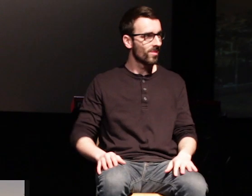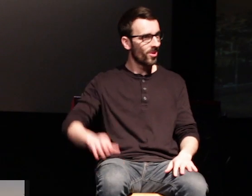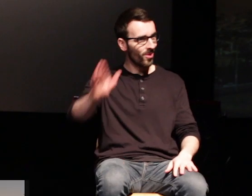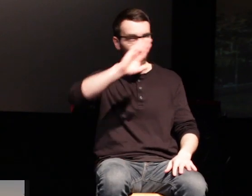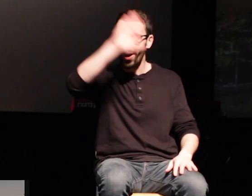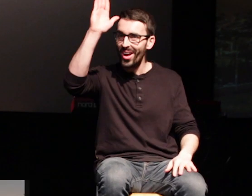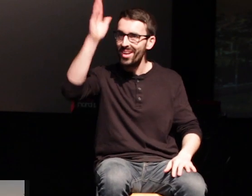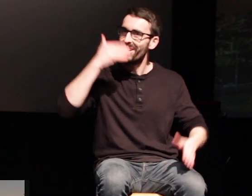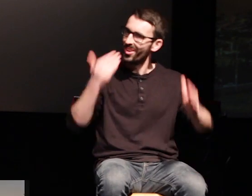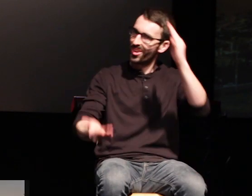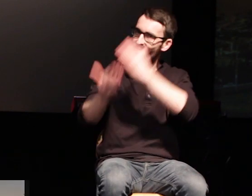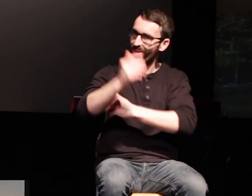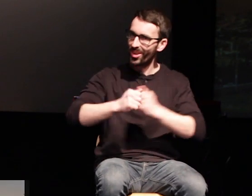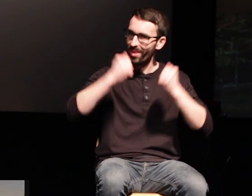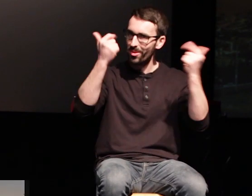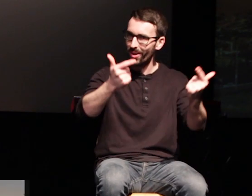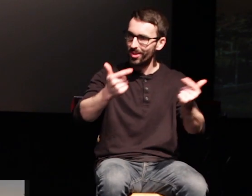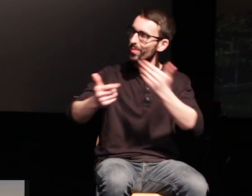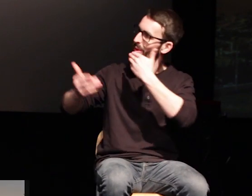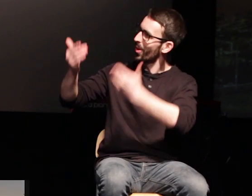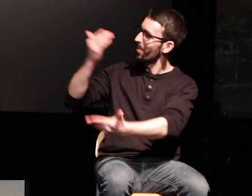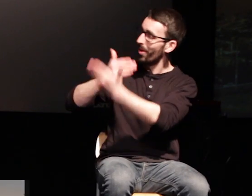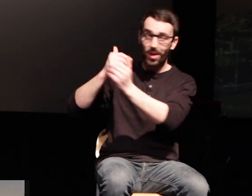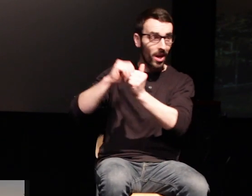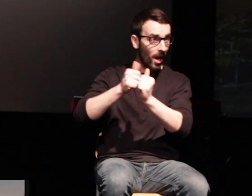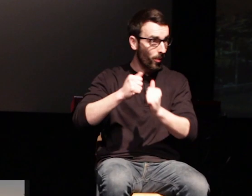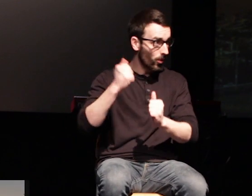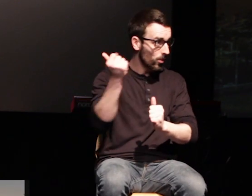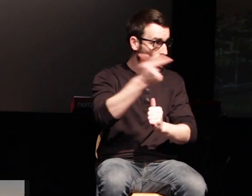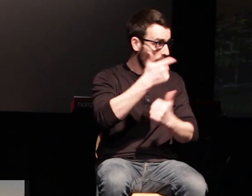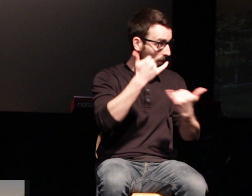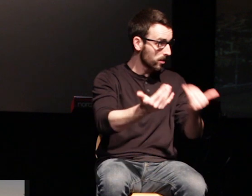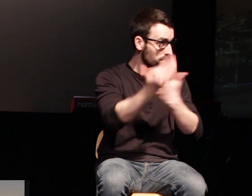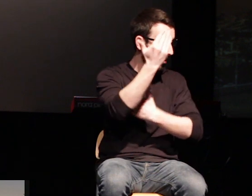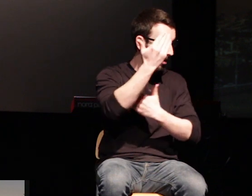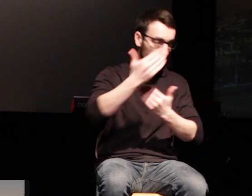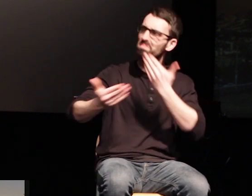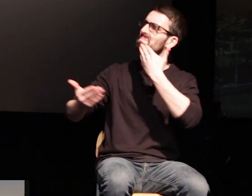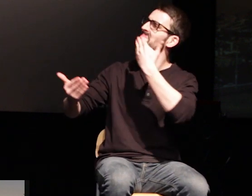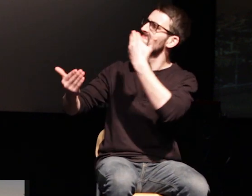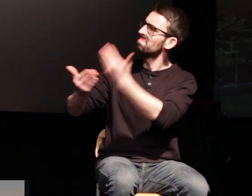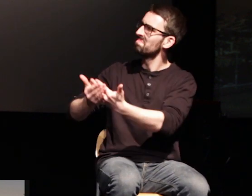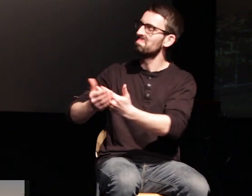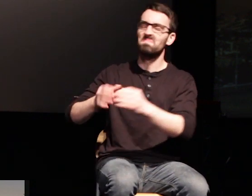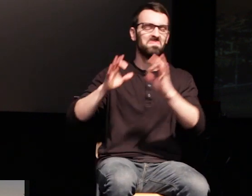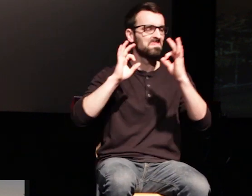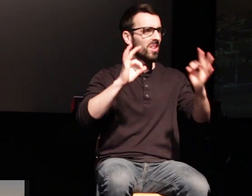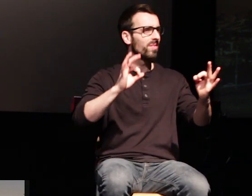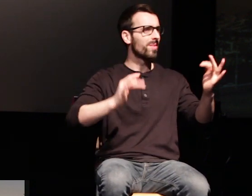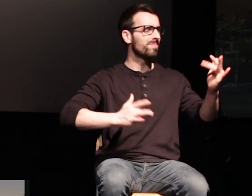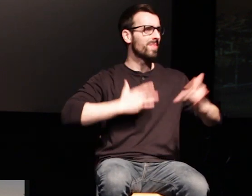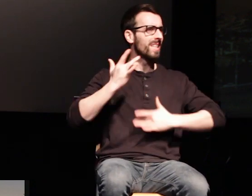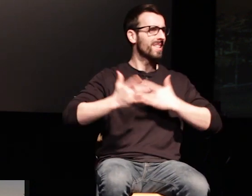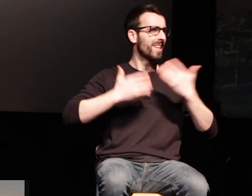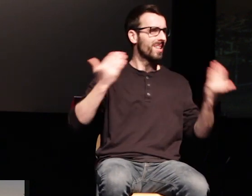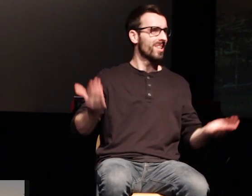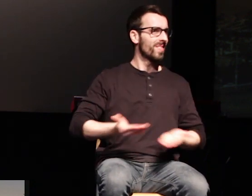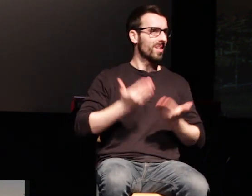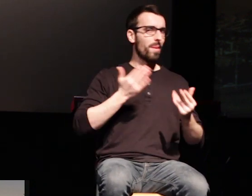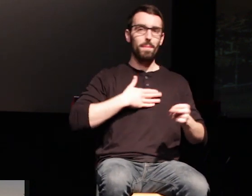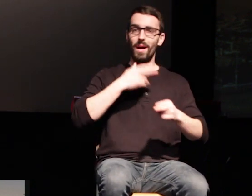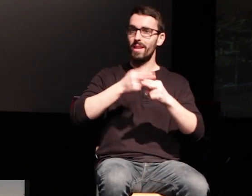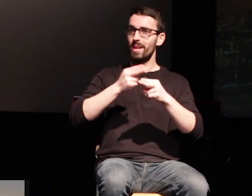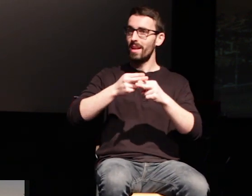Well, hey, good morning, everybody. How are we doing this morning? Good? All right. Good. Well, I'm excited to be here. My name's David. I'm on staff